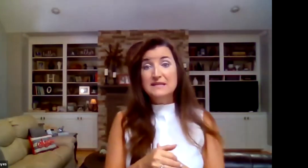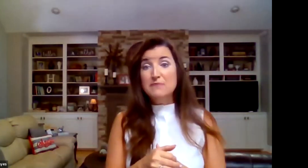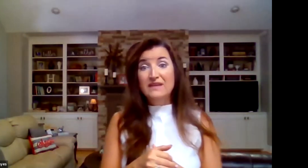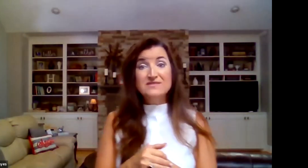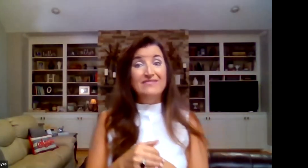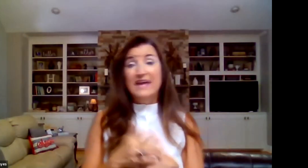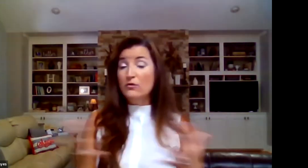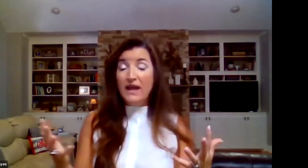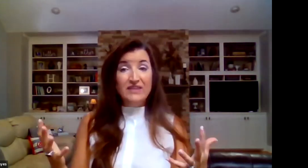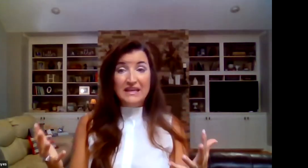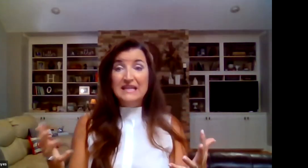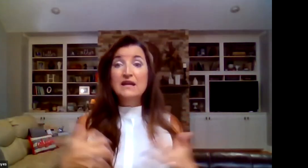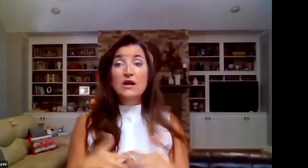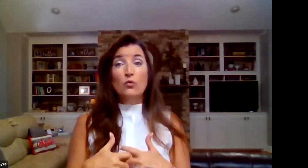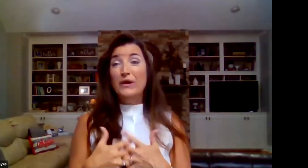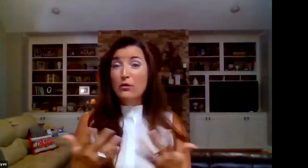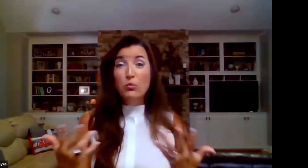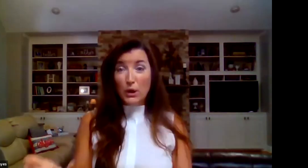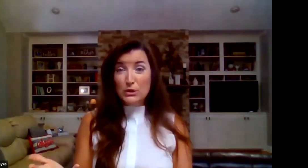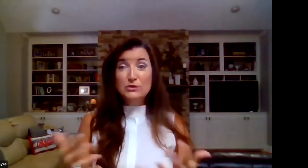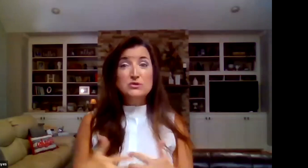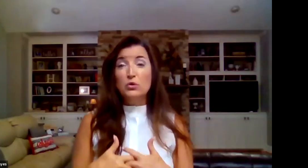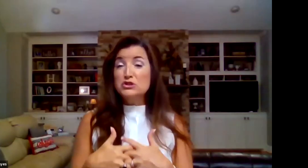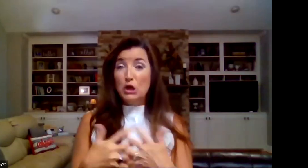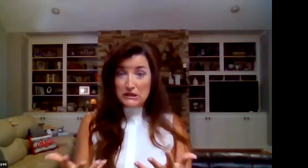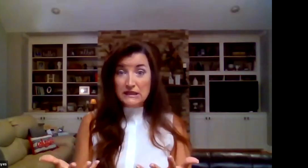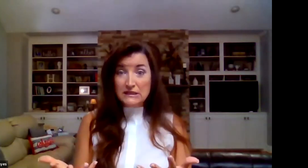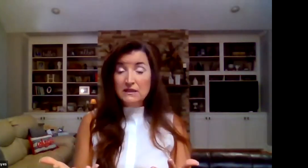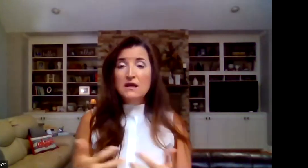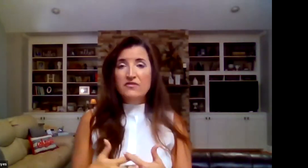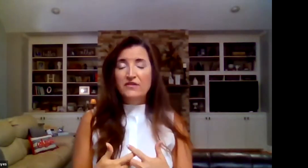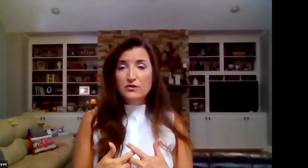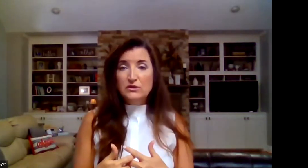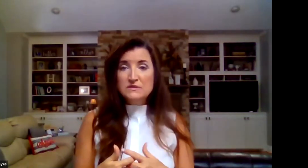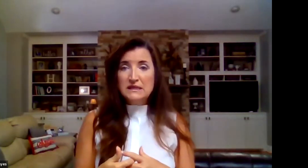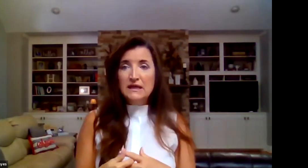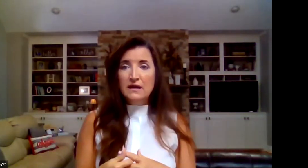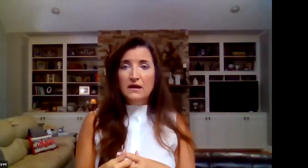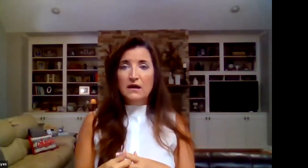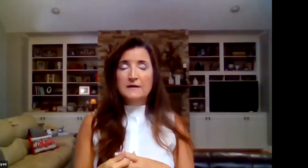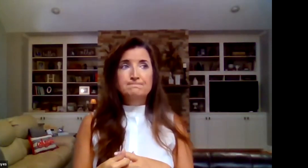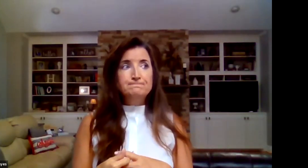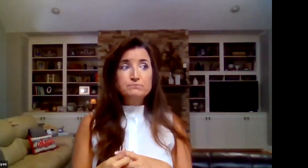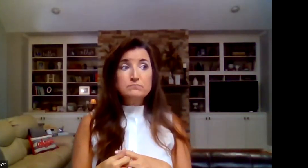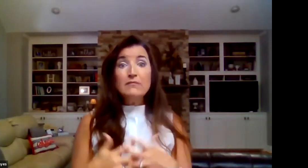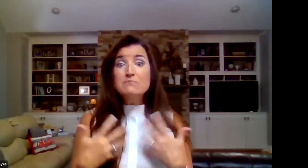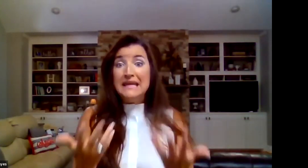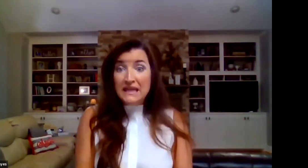that's 18 months and they don't have any real words or jargon that they're using